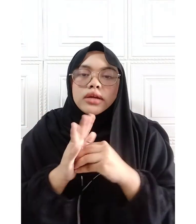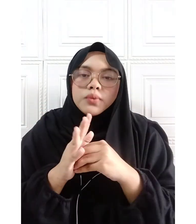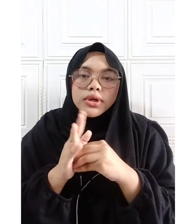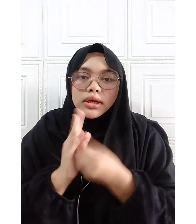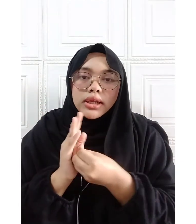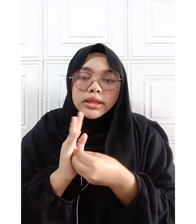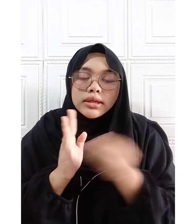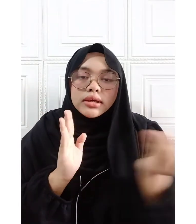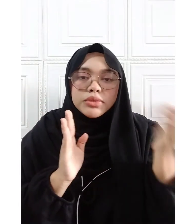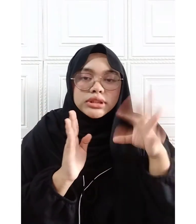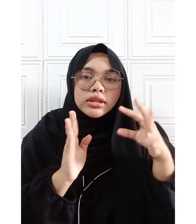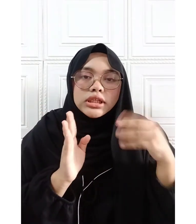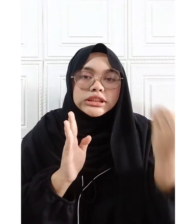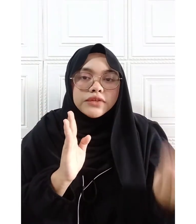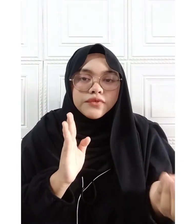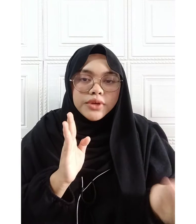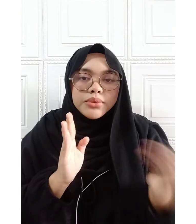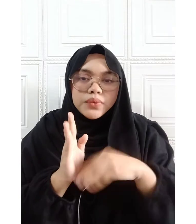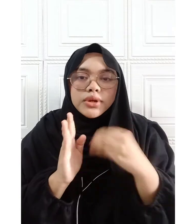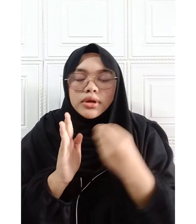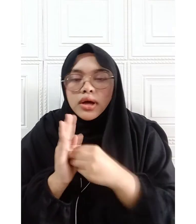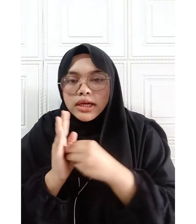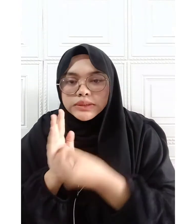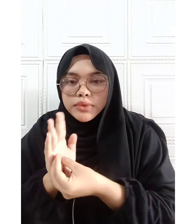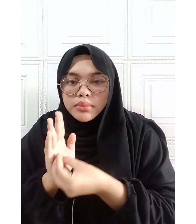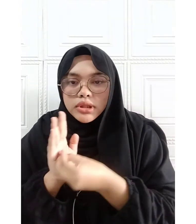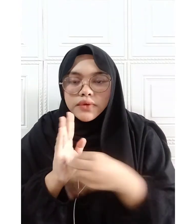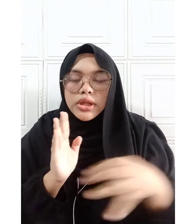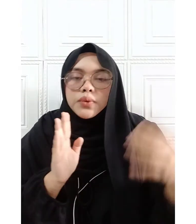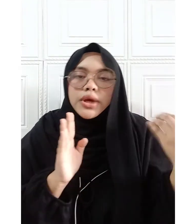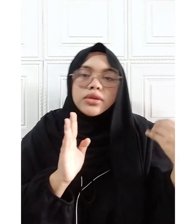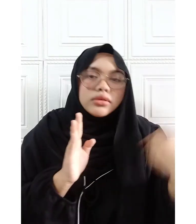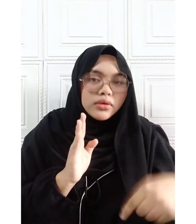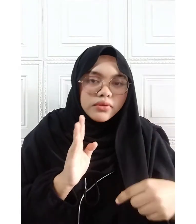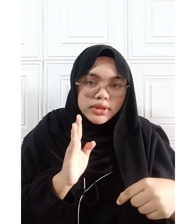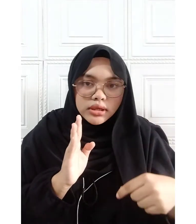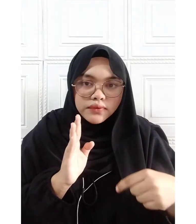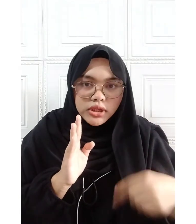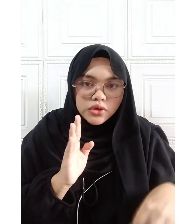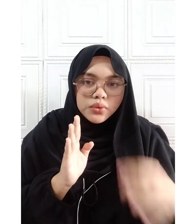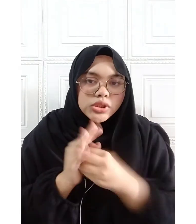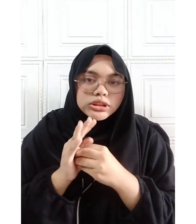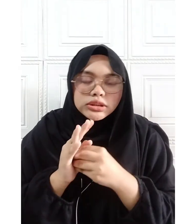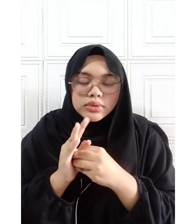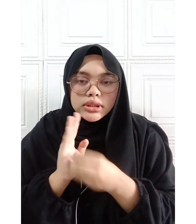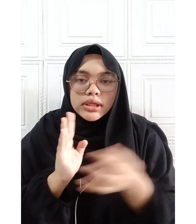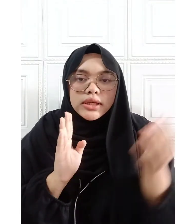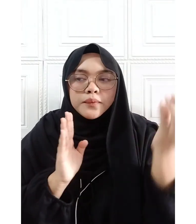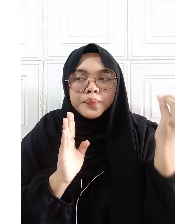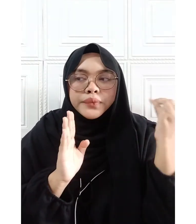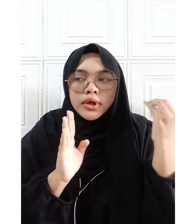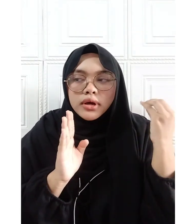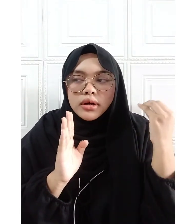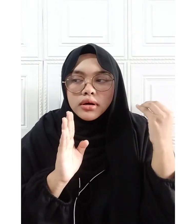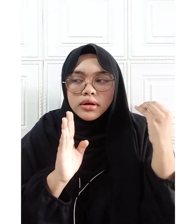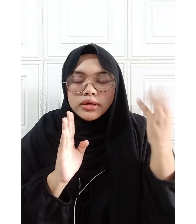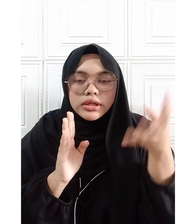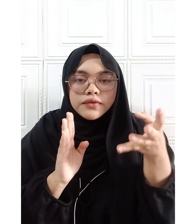we calculate the percentage difference between the experimental value and theoretical value, which is basically the